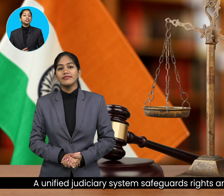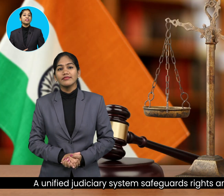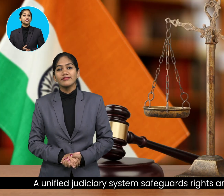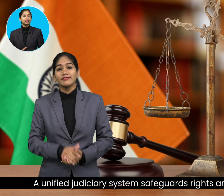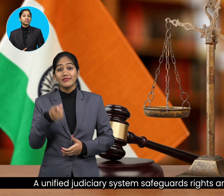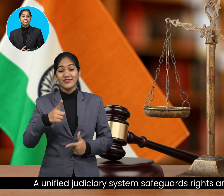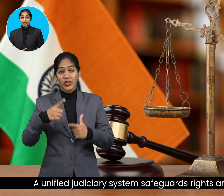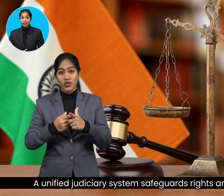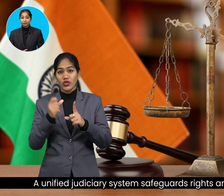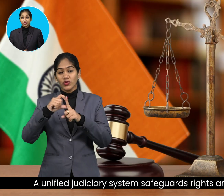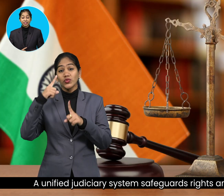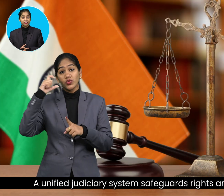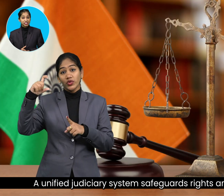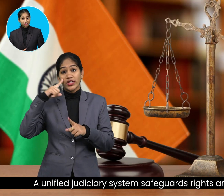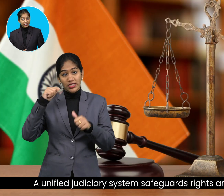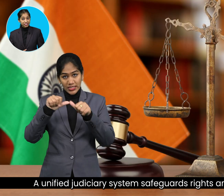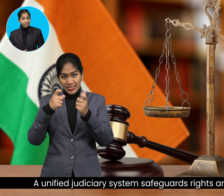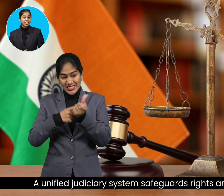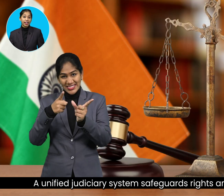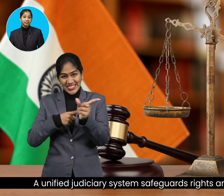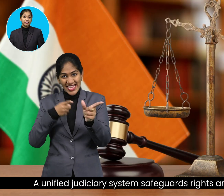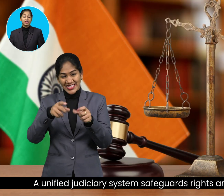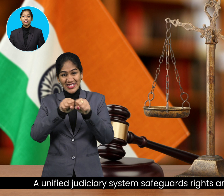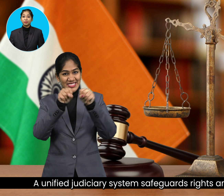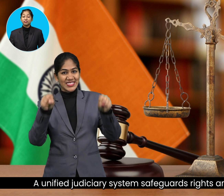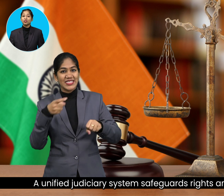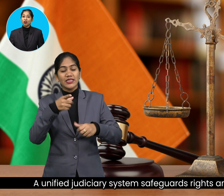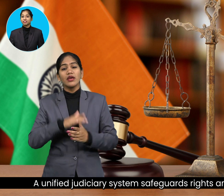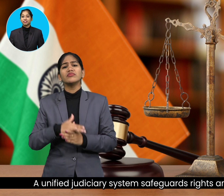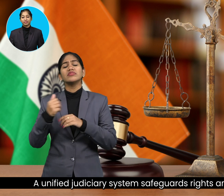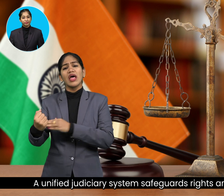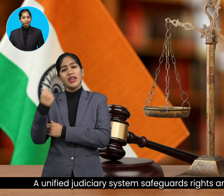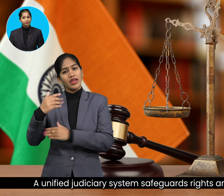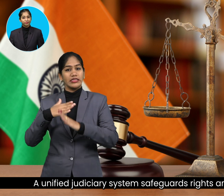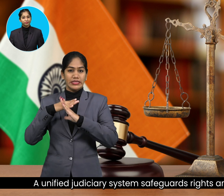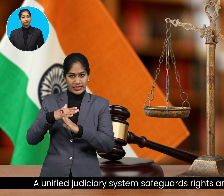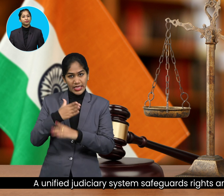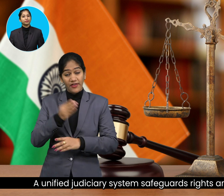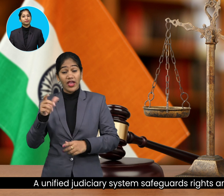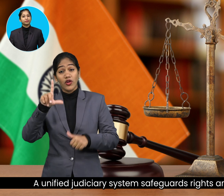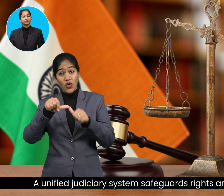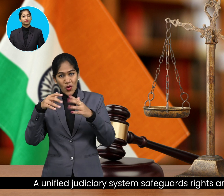A unified judiciary system safeguards rights and interprets laws.